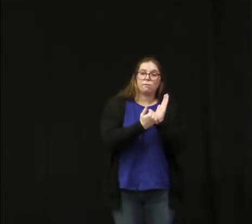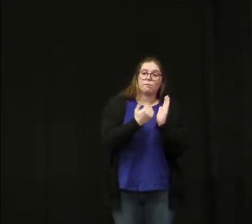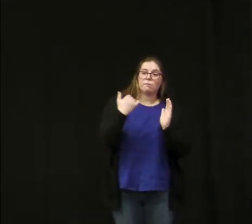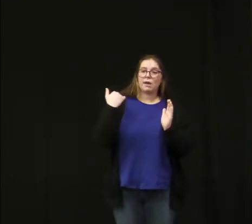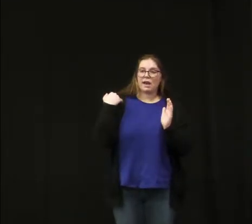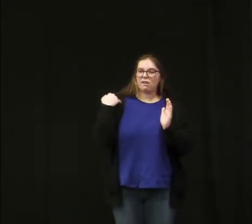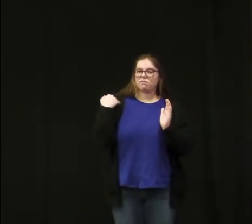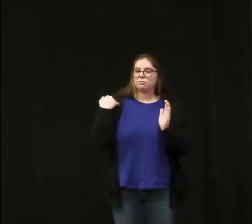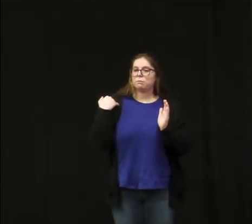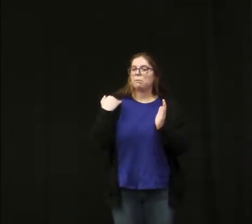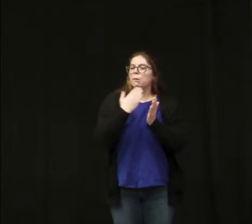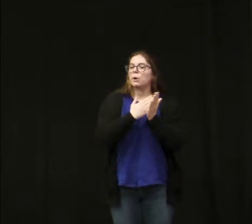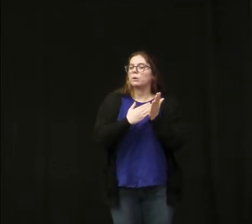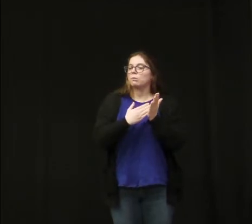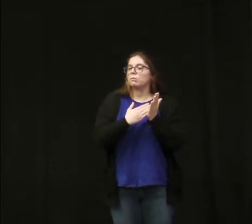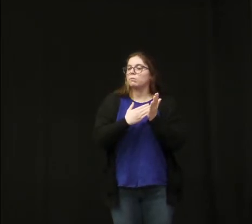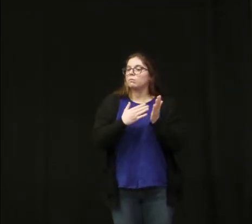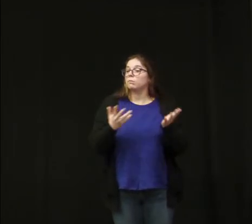Yeah.